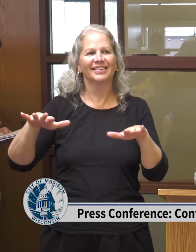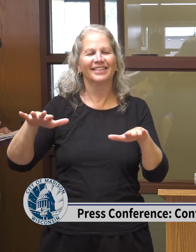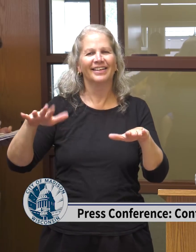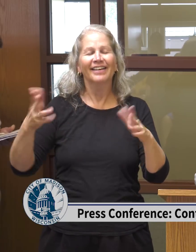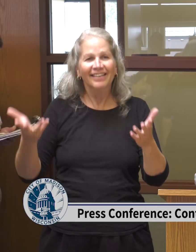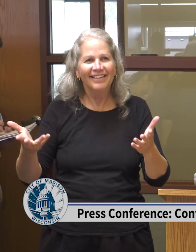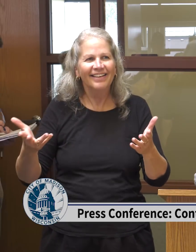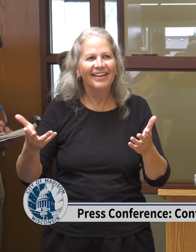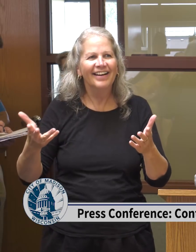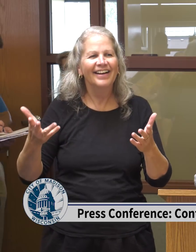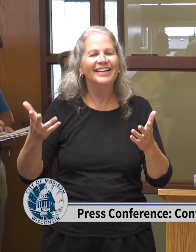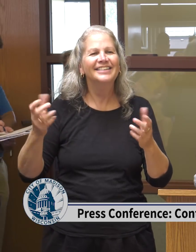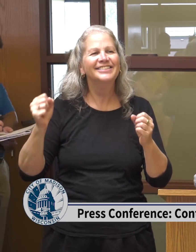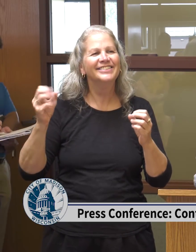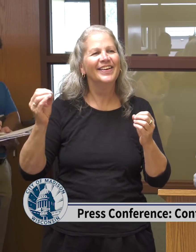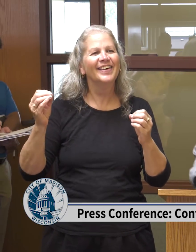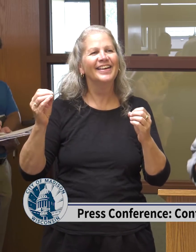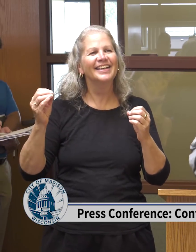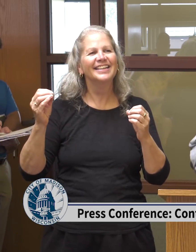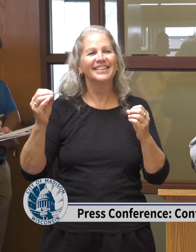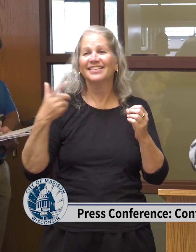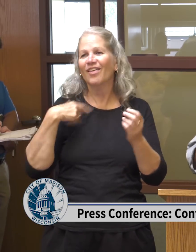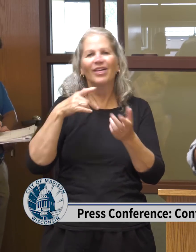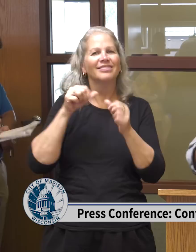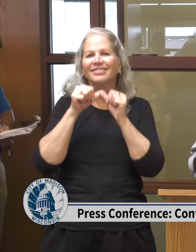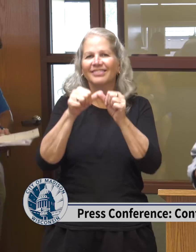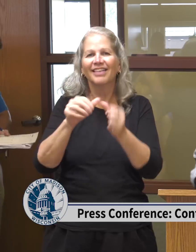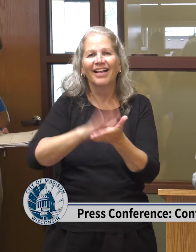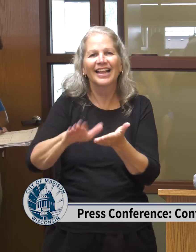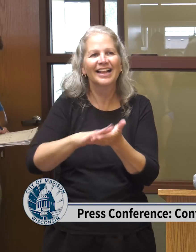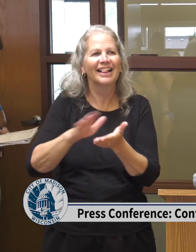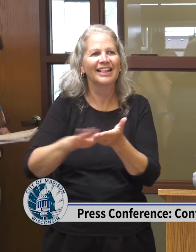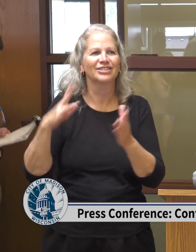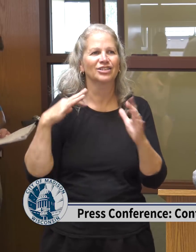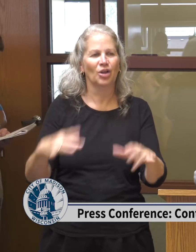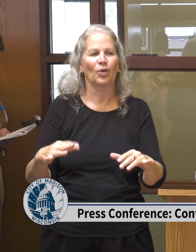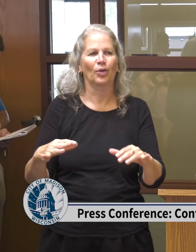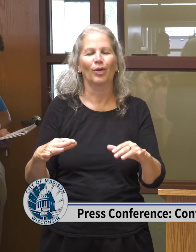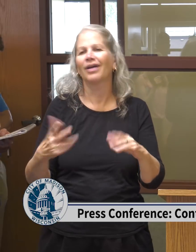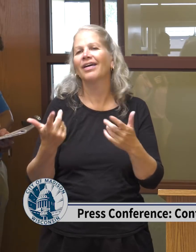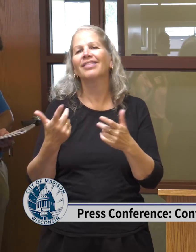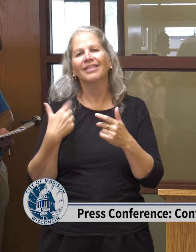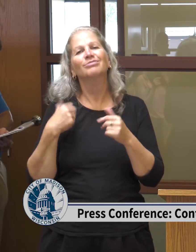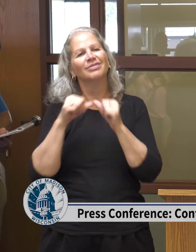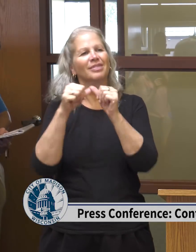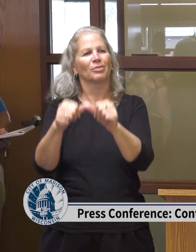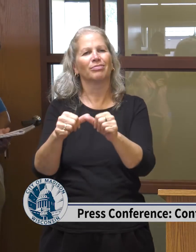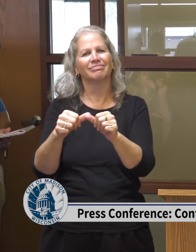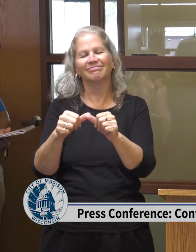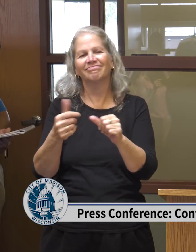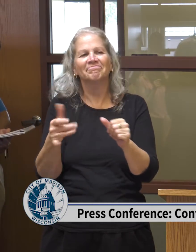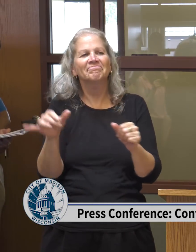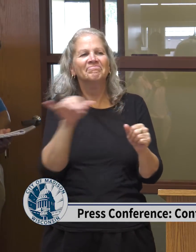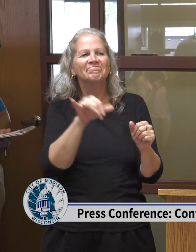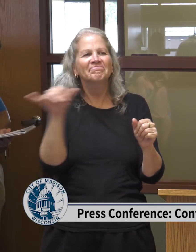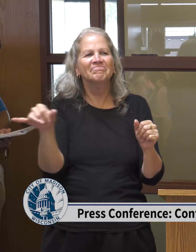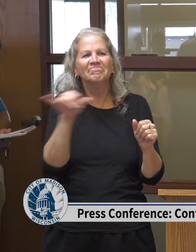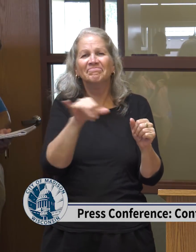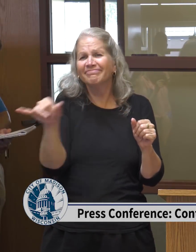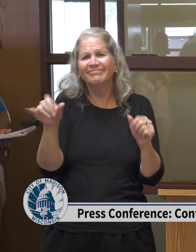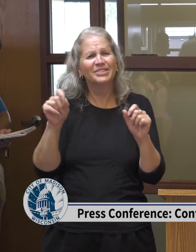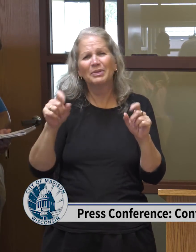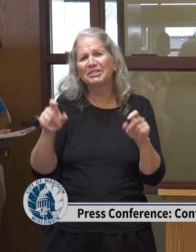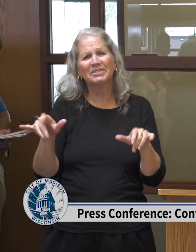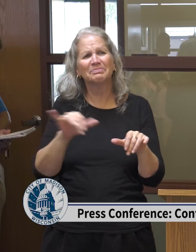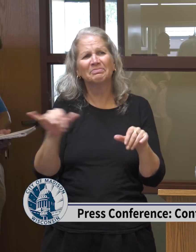get all the streets passable, and then we can get on with our winter days. We can't say